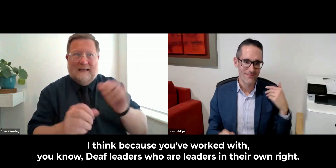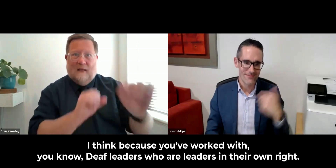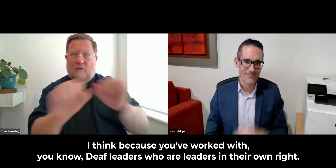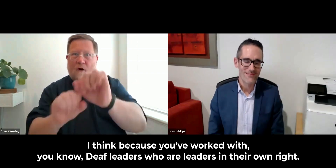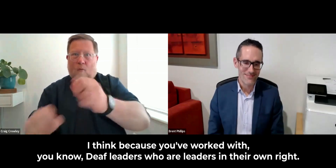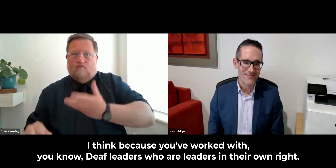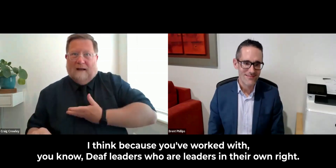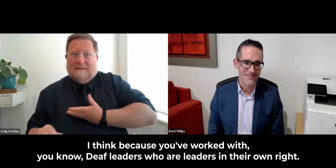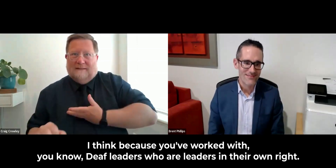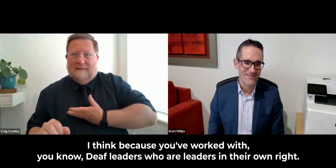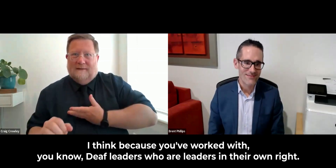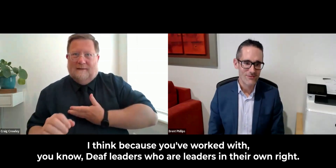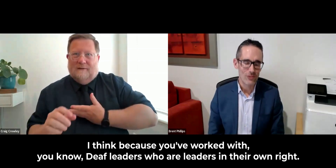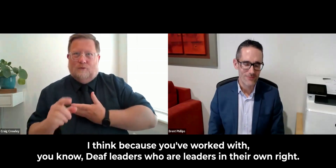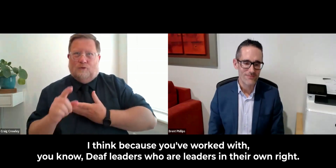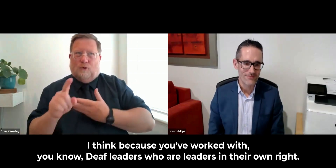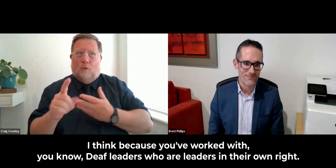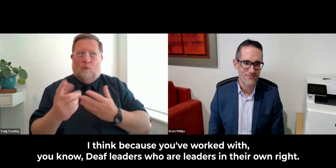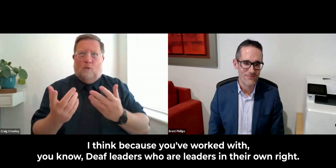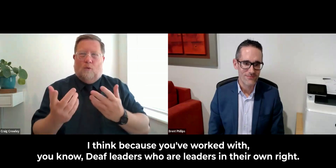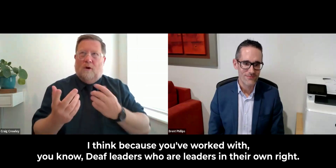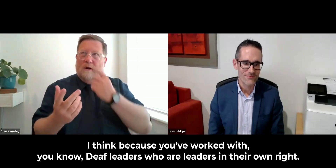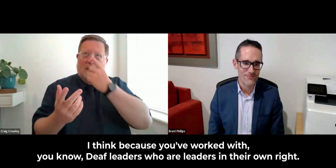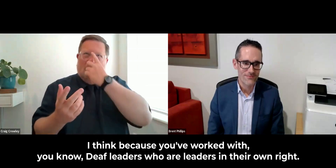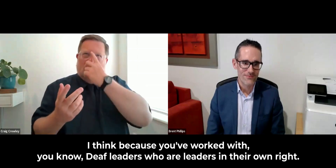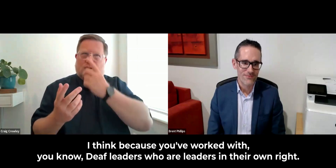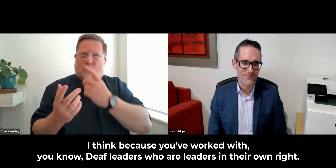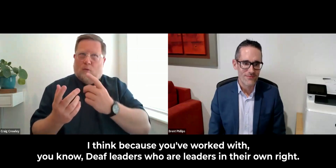with, deaf leaders who are leaders in their own right.